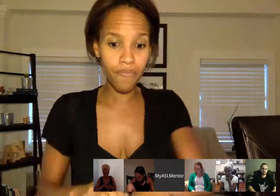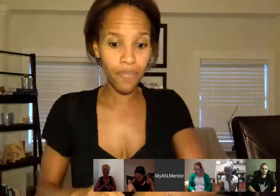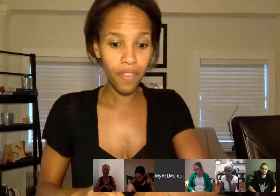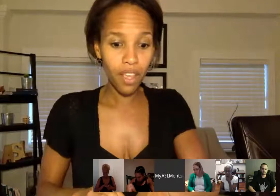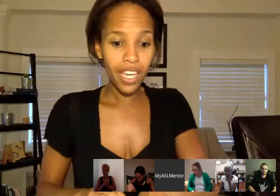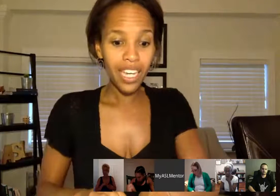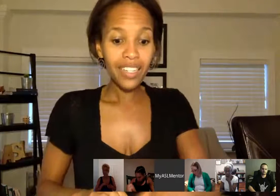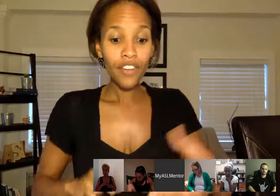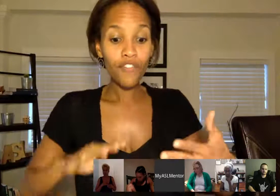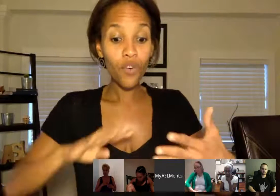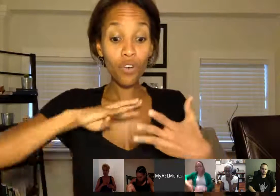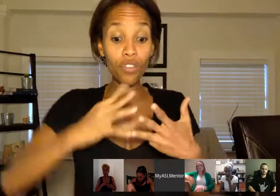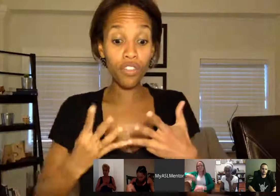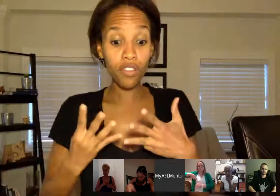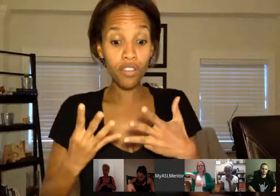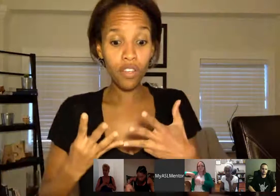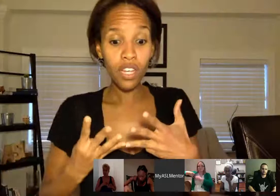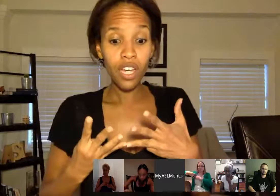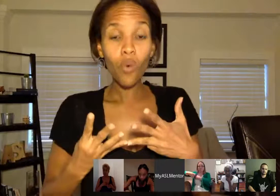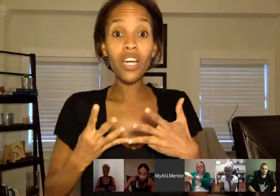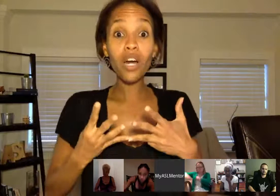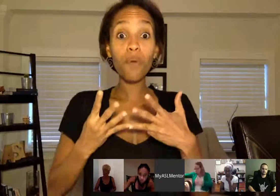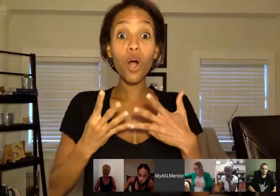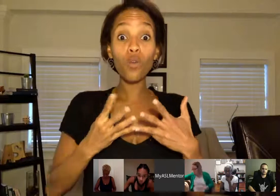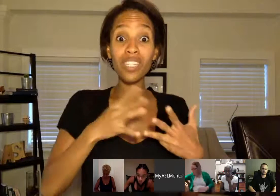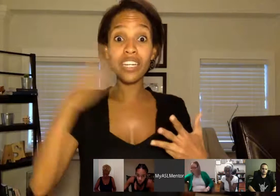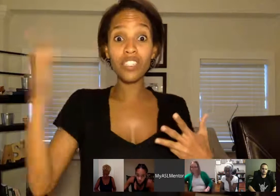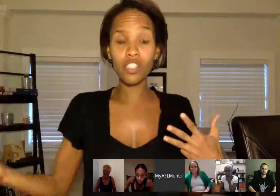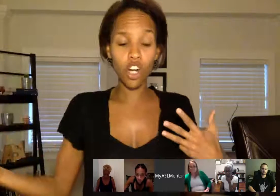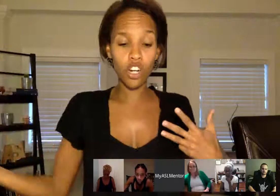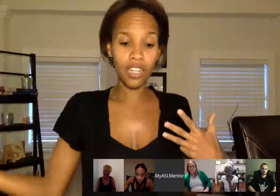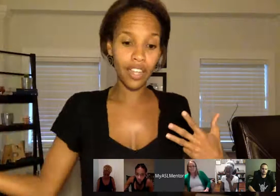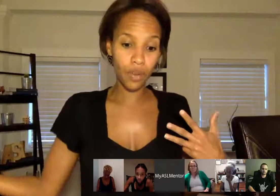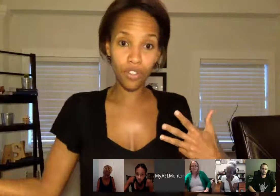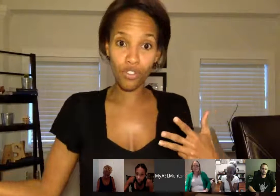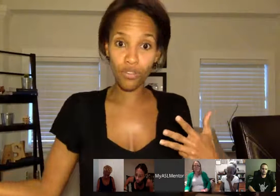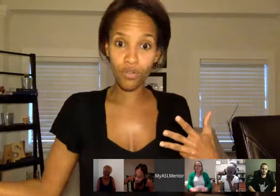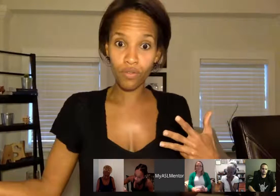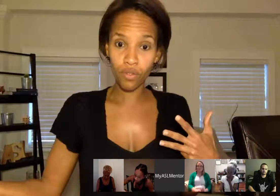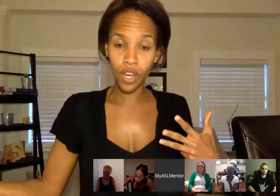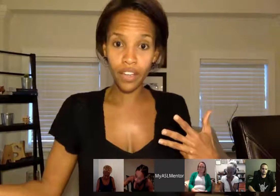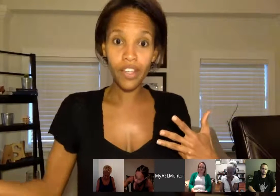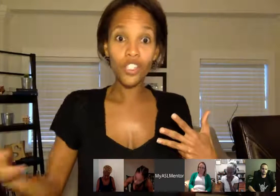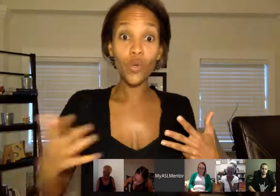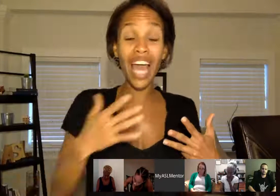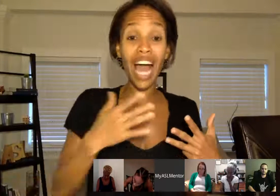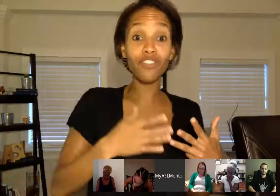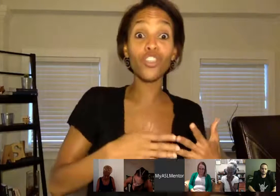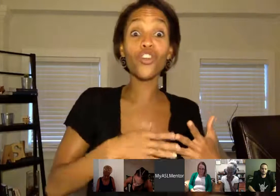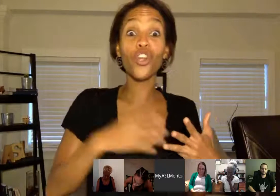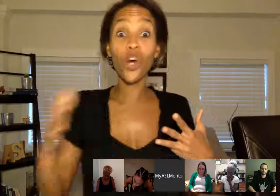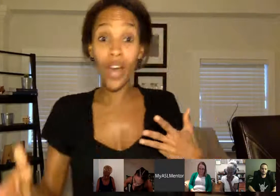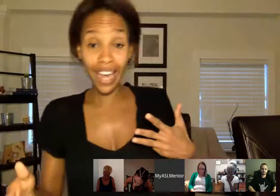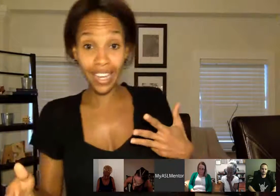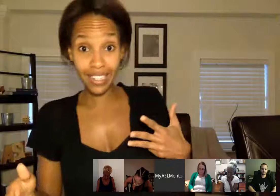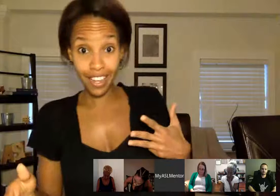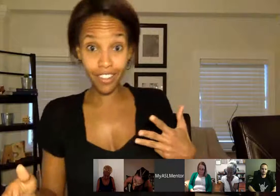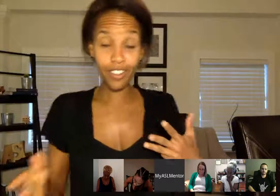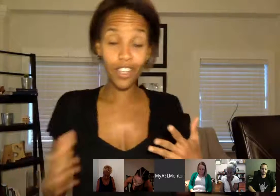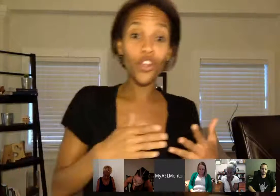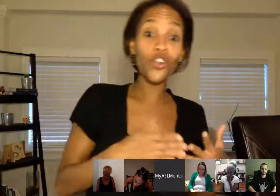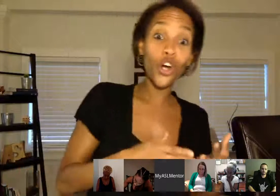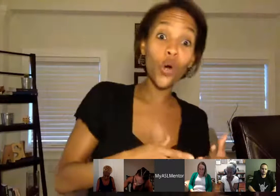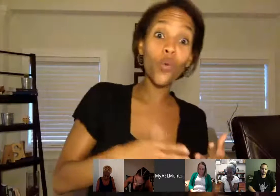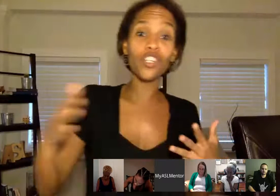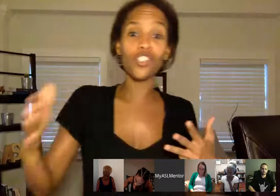that. Fourth, we compose it into the target language. Okay, so we have to know